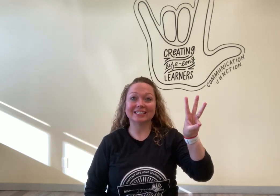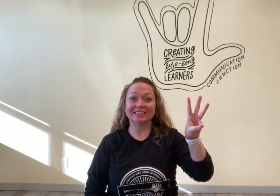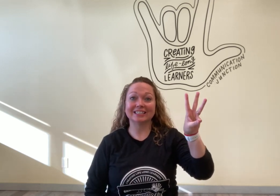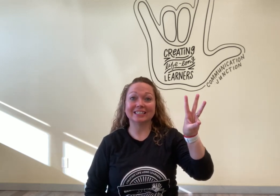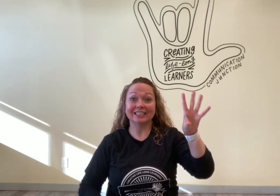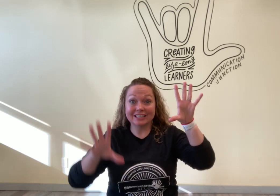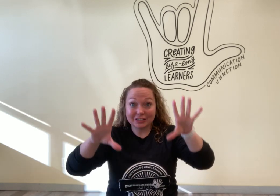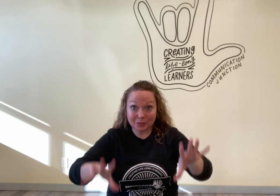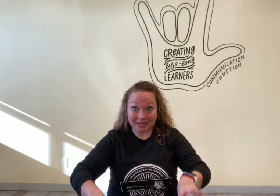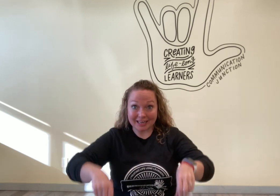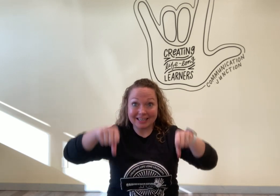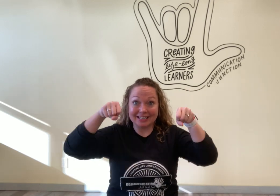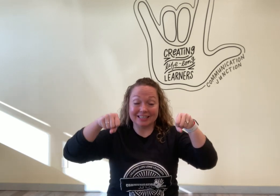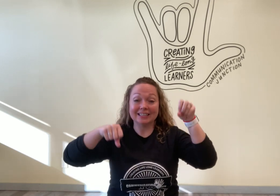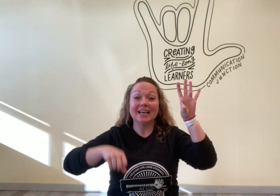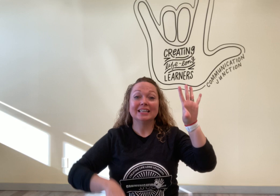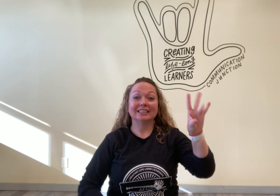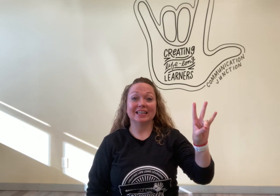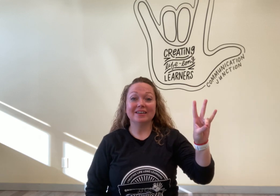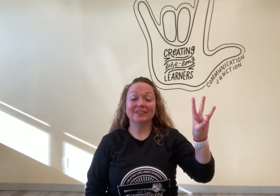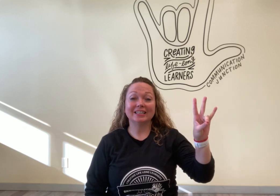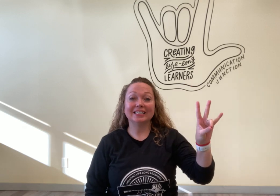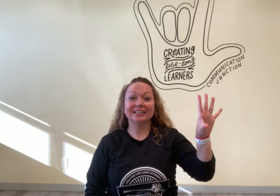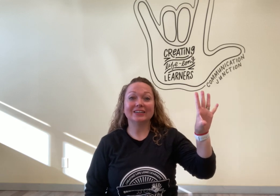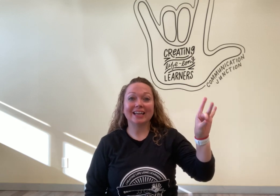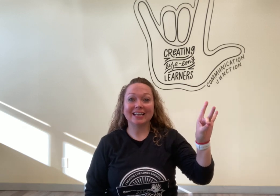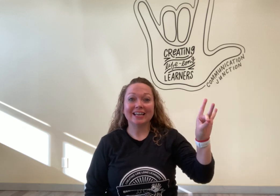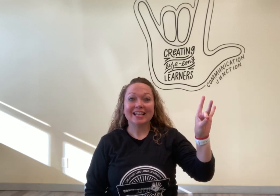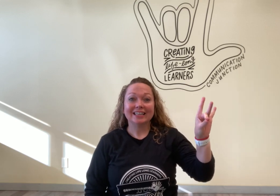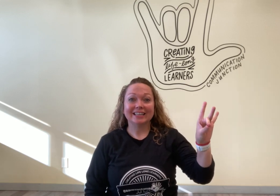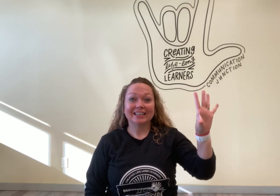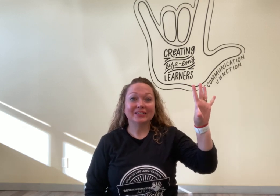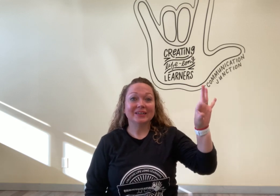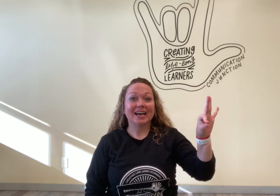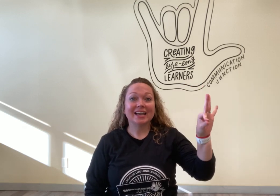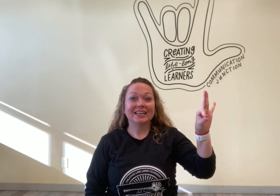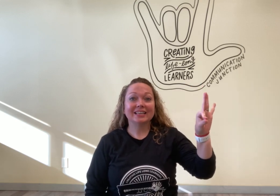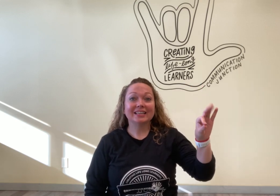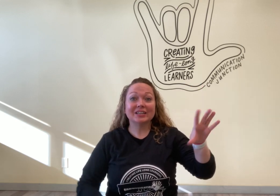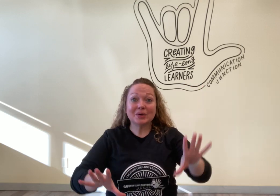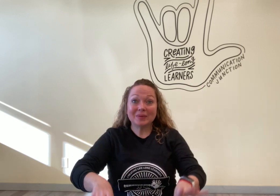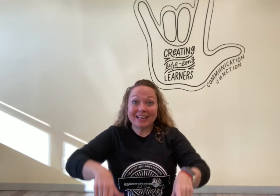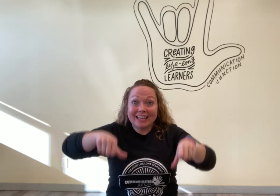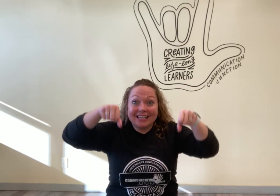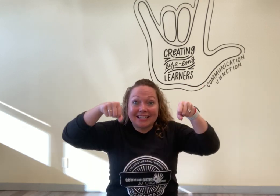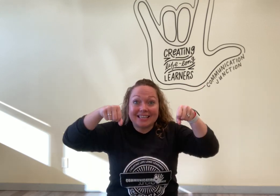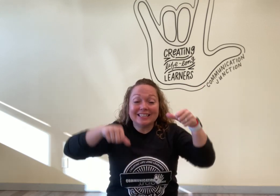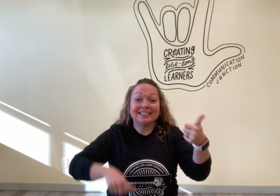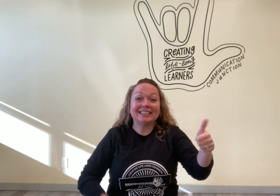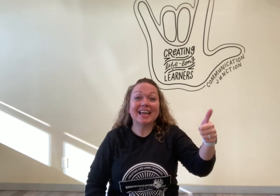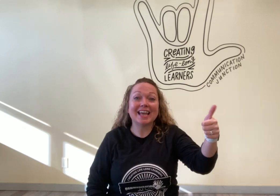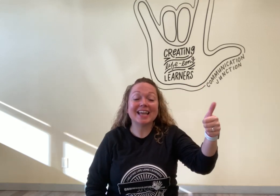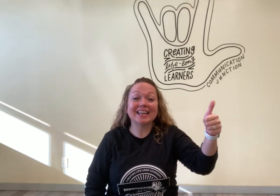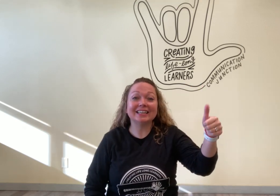6 little blankies, 7 little, 8 little, 9 little blankies, 10